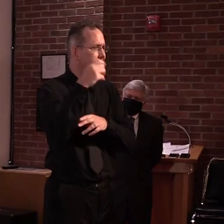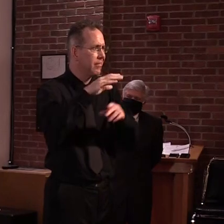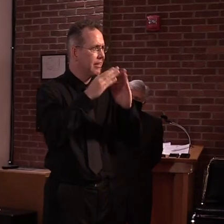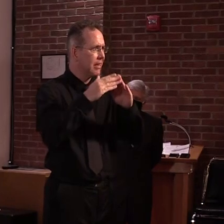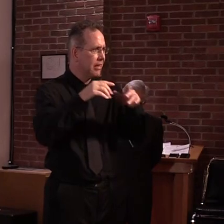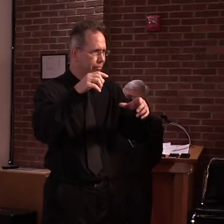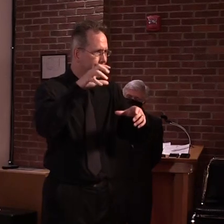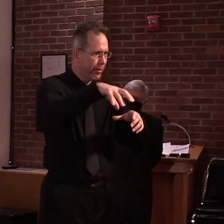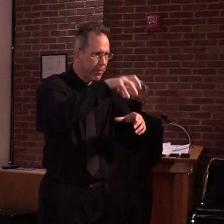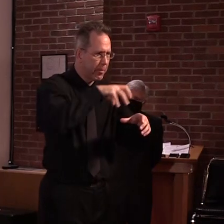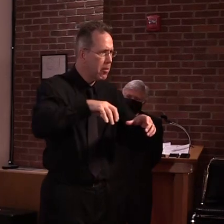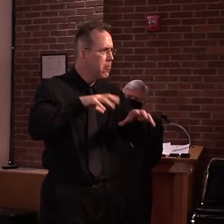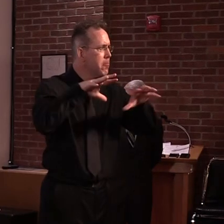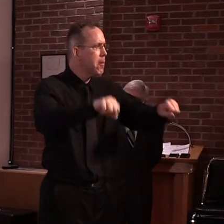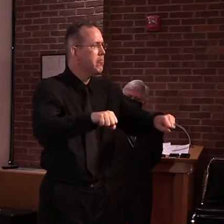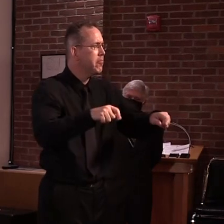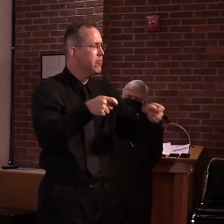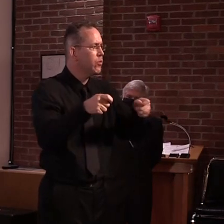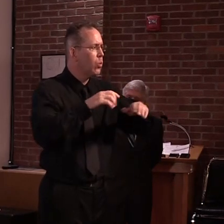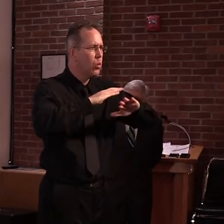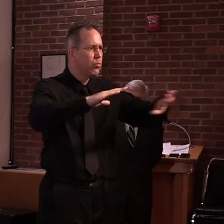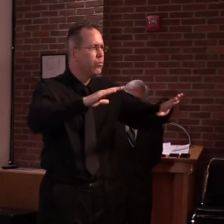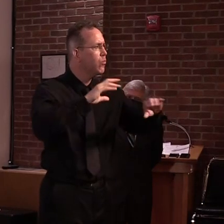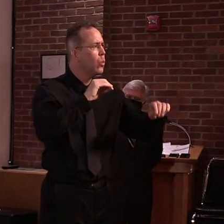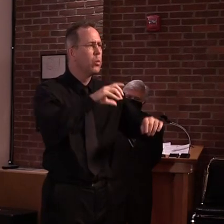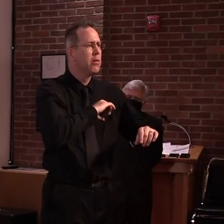declared it a police-free zone.